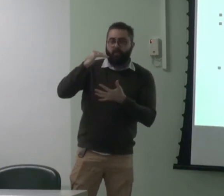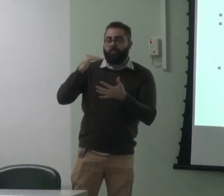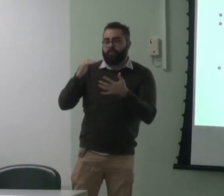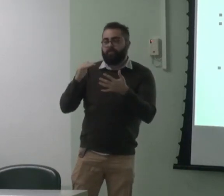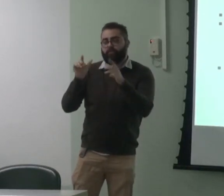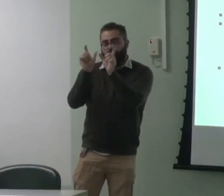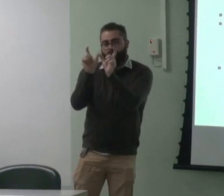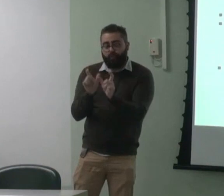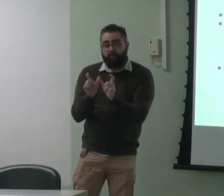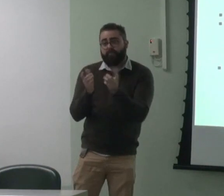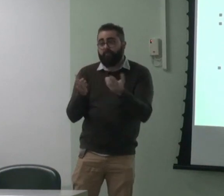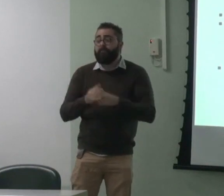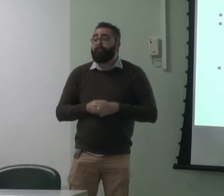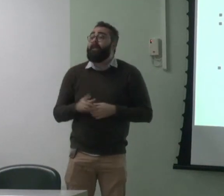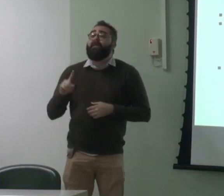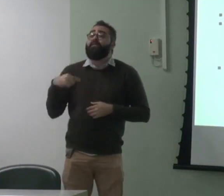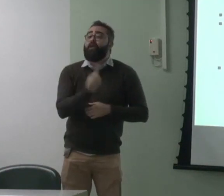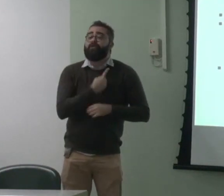The challenge